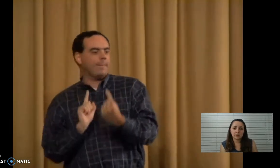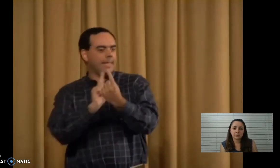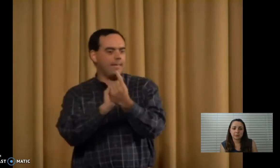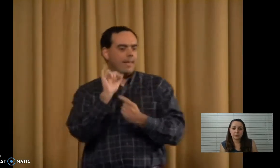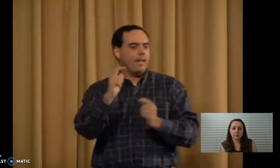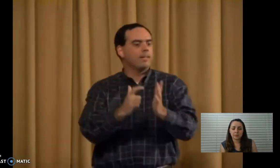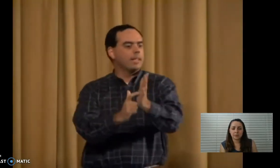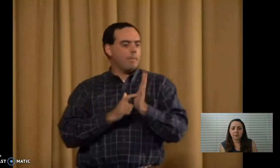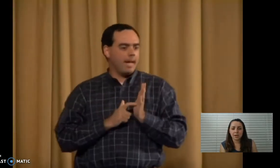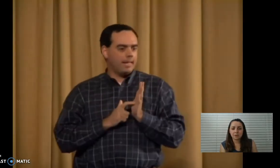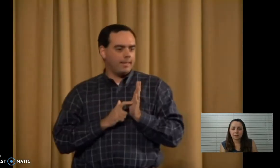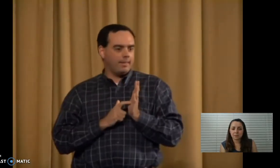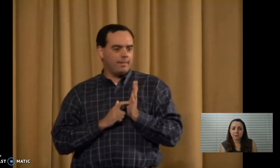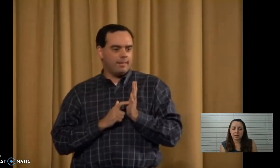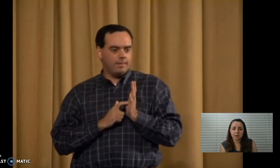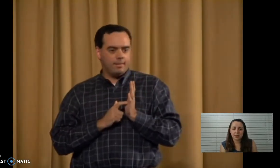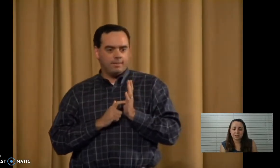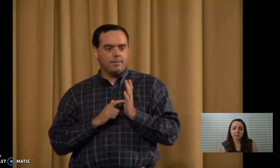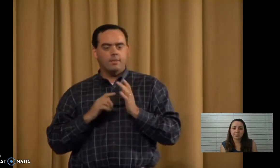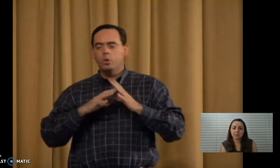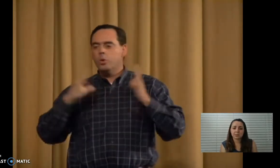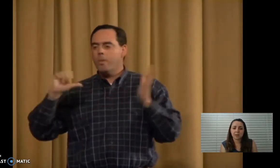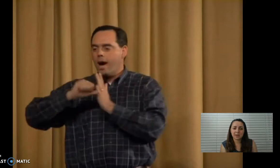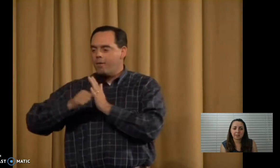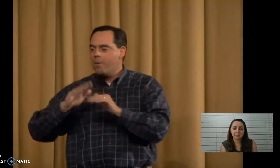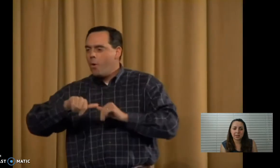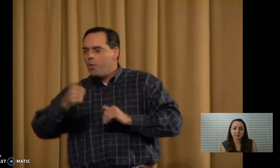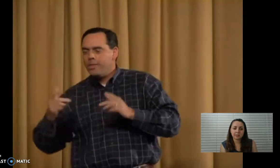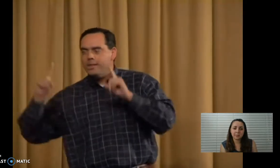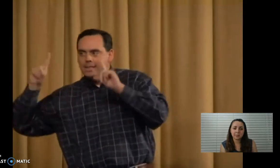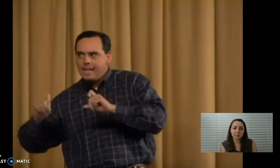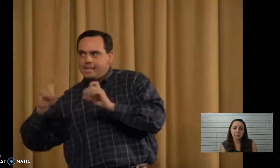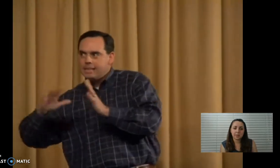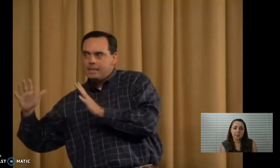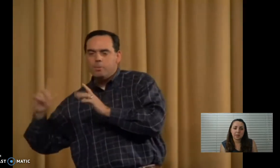And now the educational system is not meeting that demand.